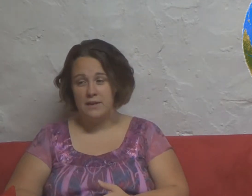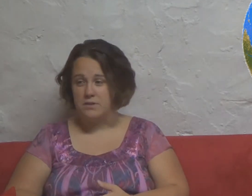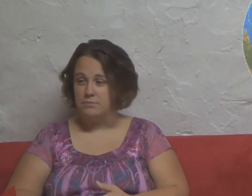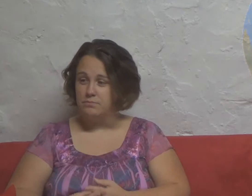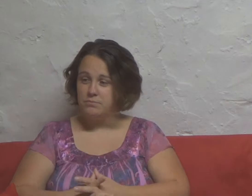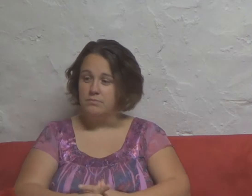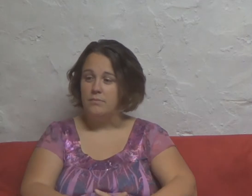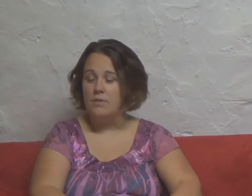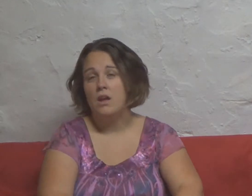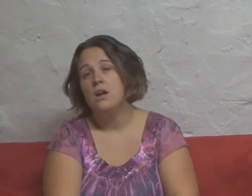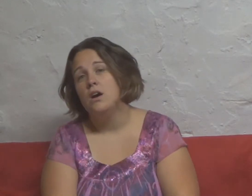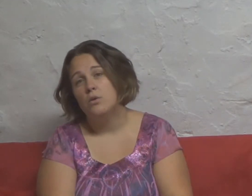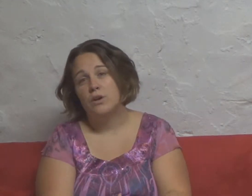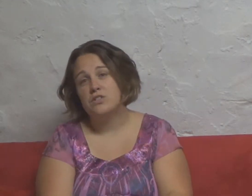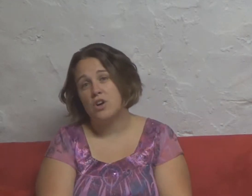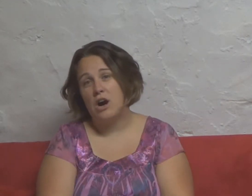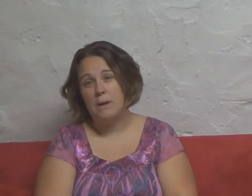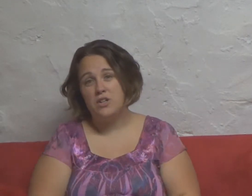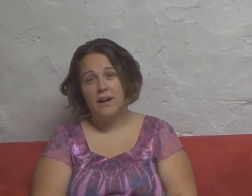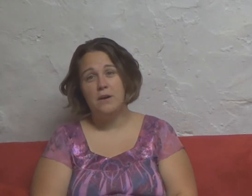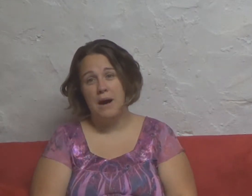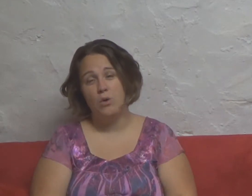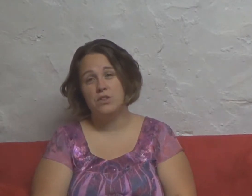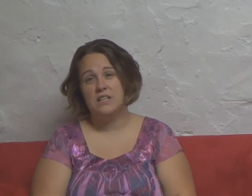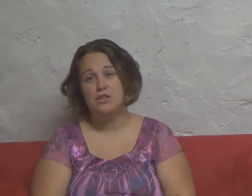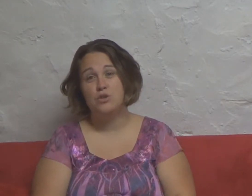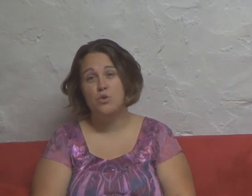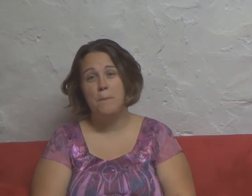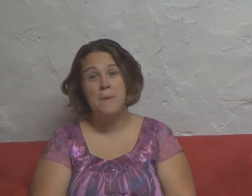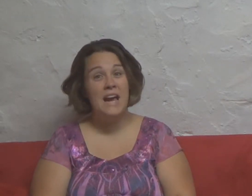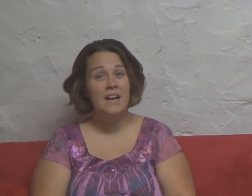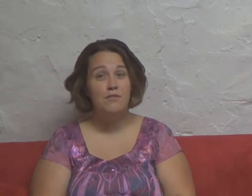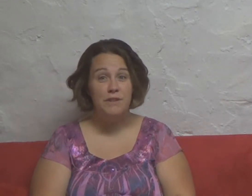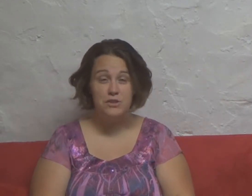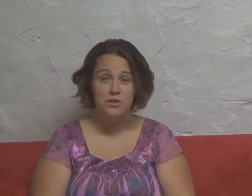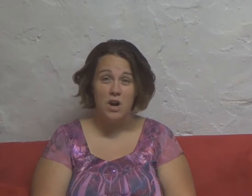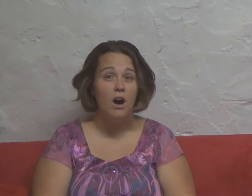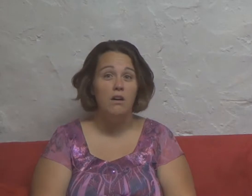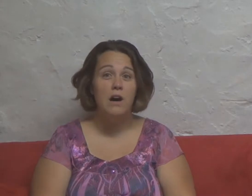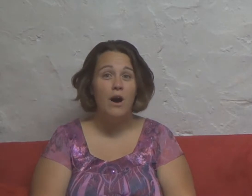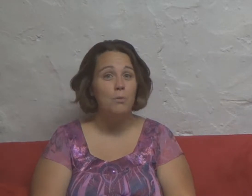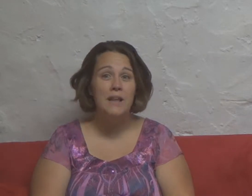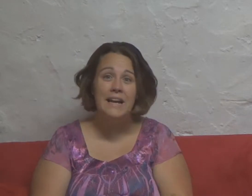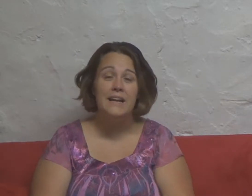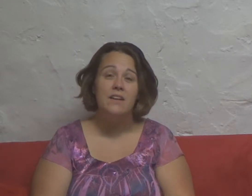planet. We're going to start out by talking about the two main features of our planet.